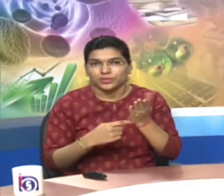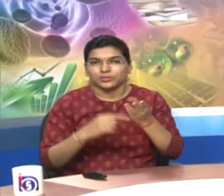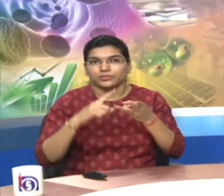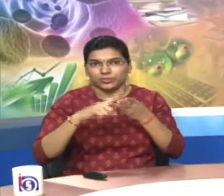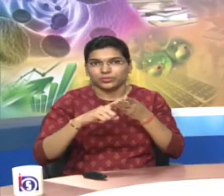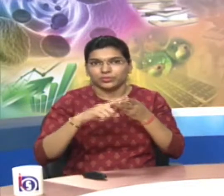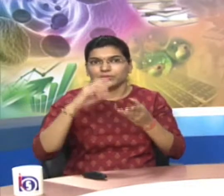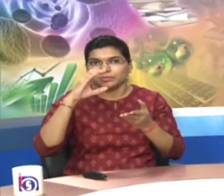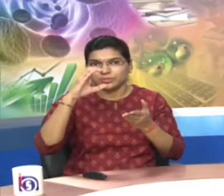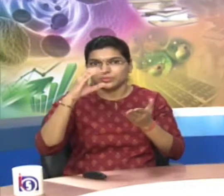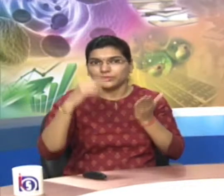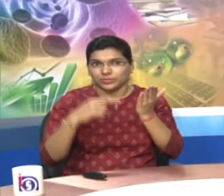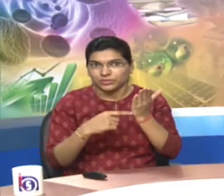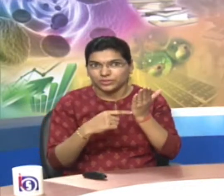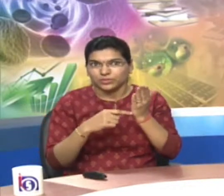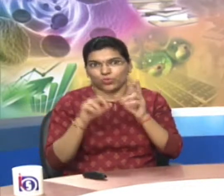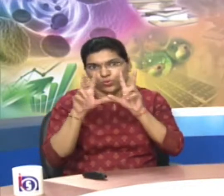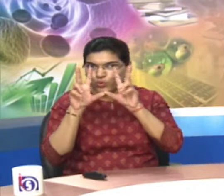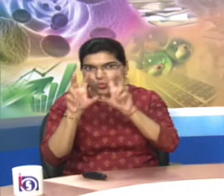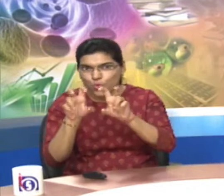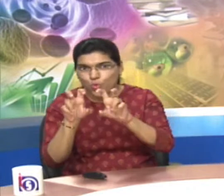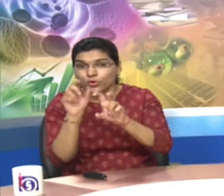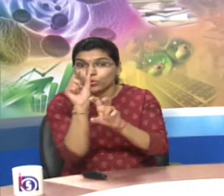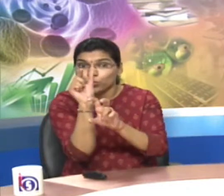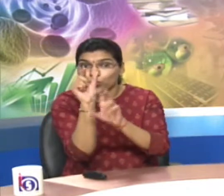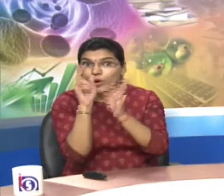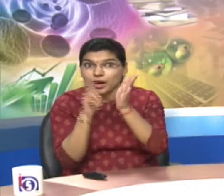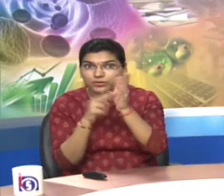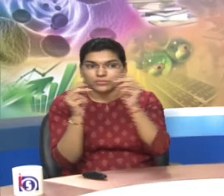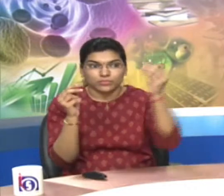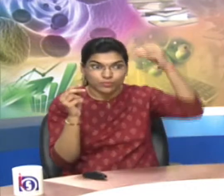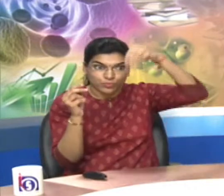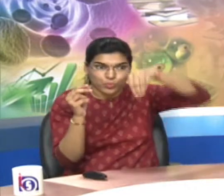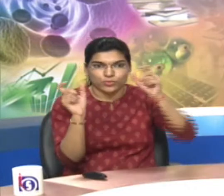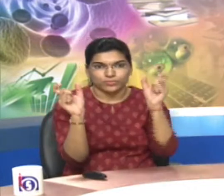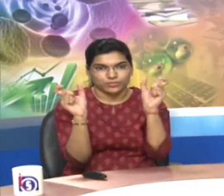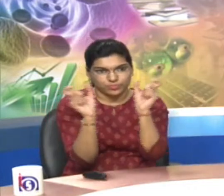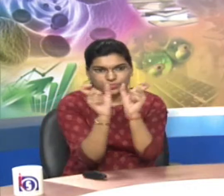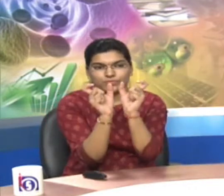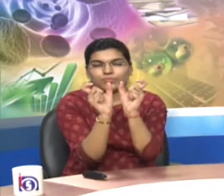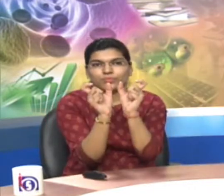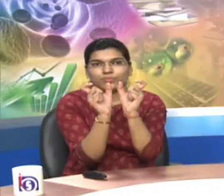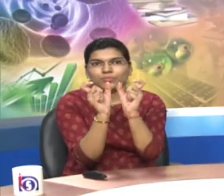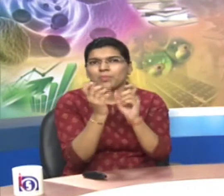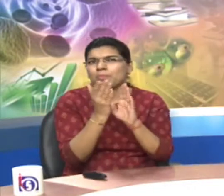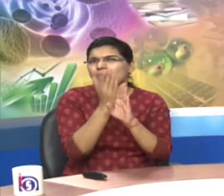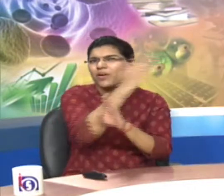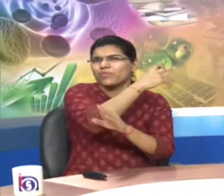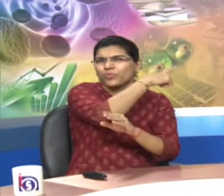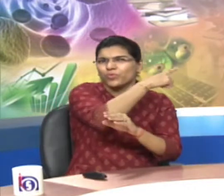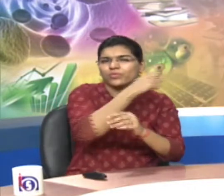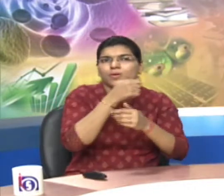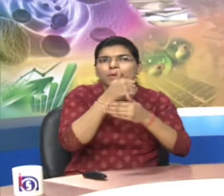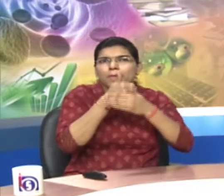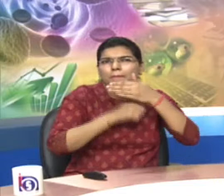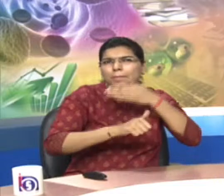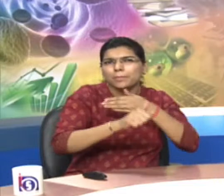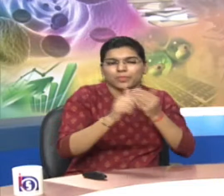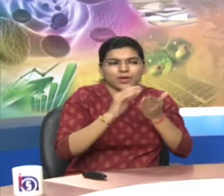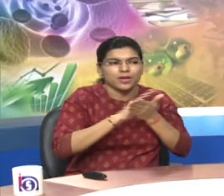means it is not protected. For example, protect means locked, it is